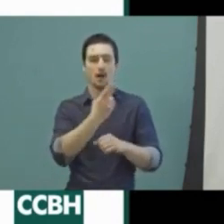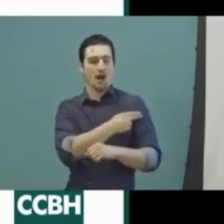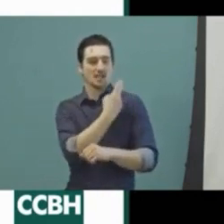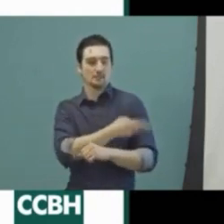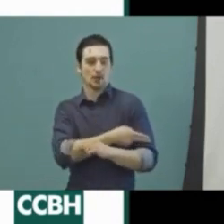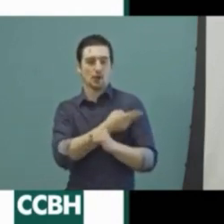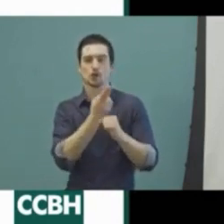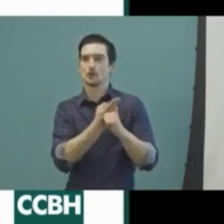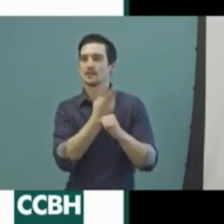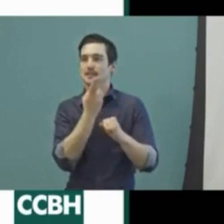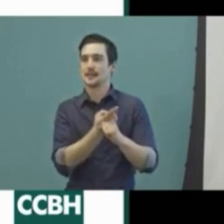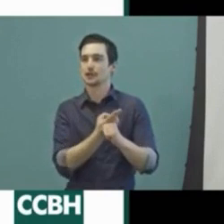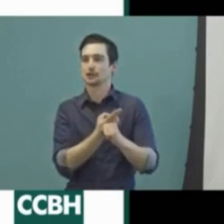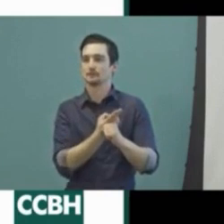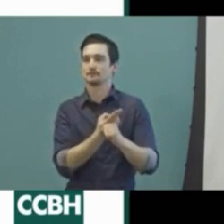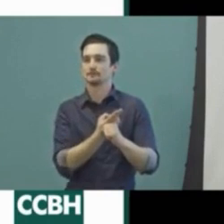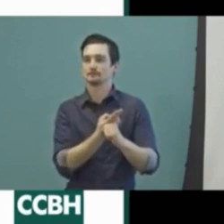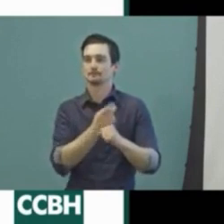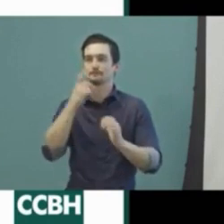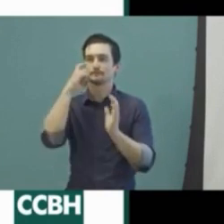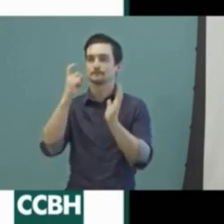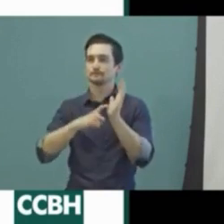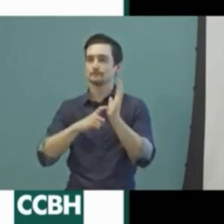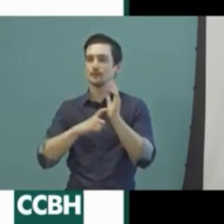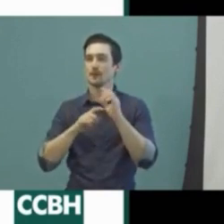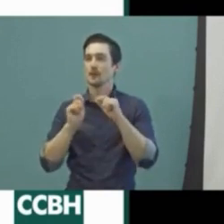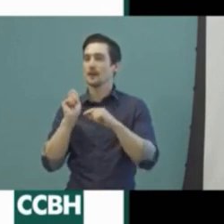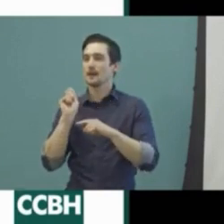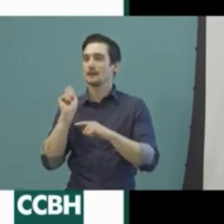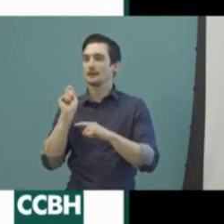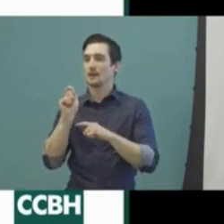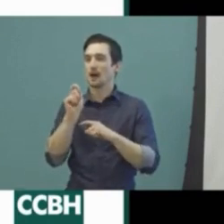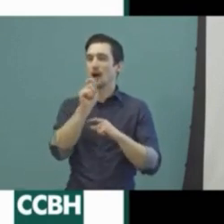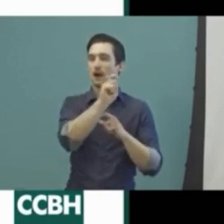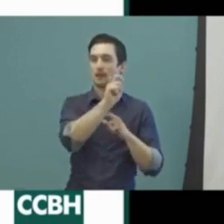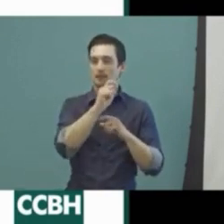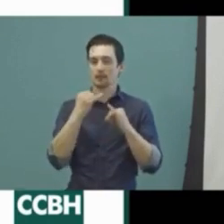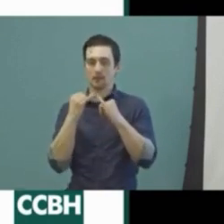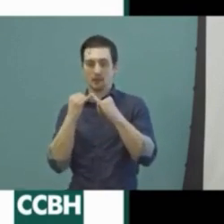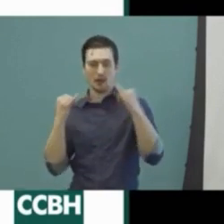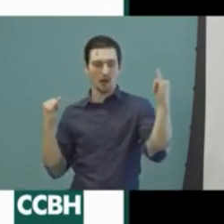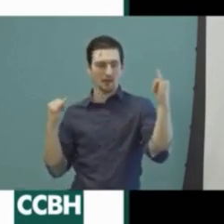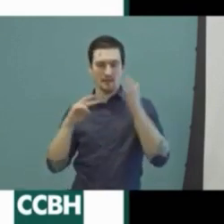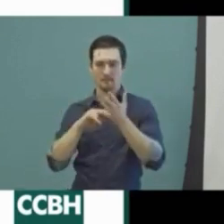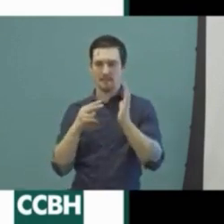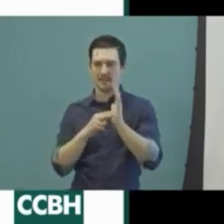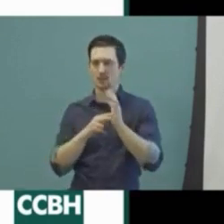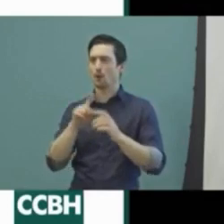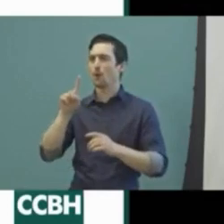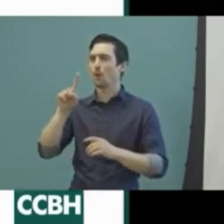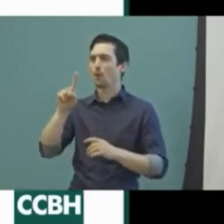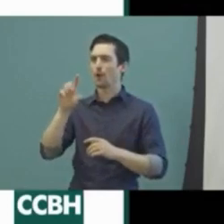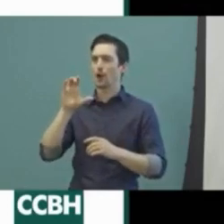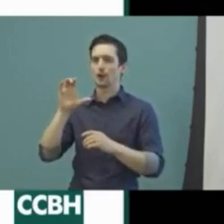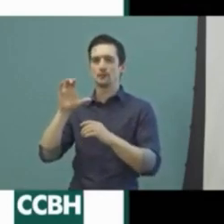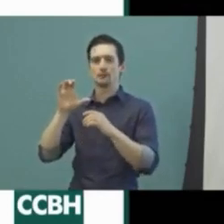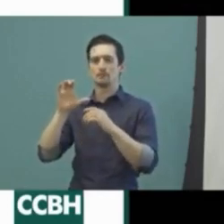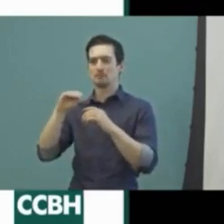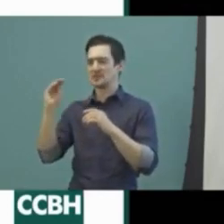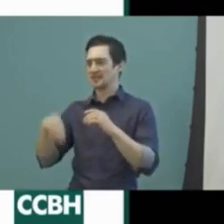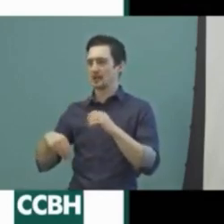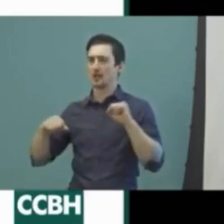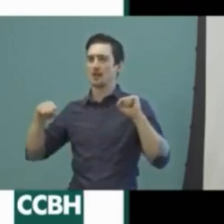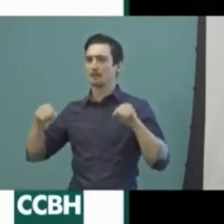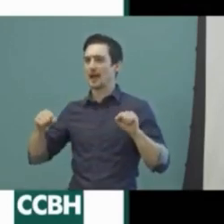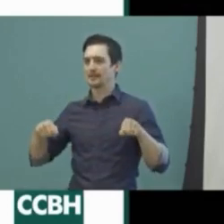means how close to that dotted line, which is 100% capacity, 100% of what we can tolerate